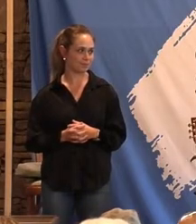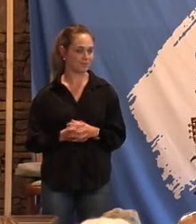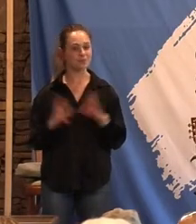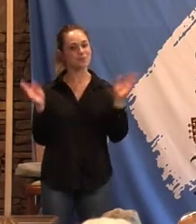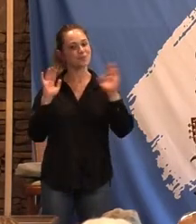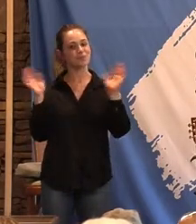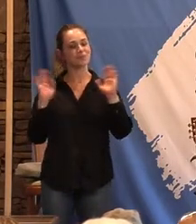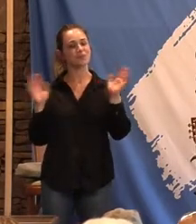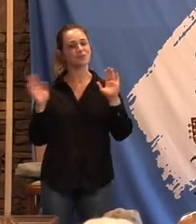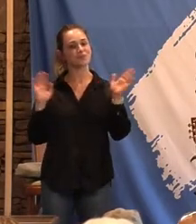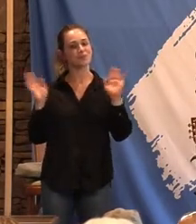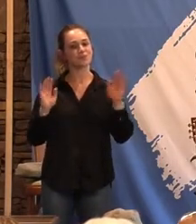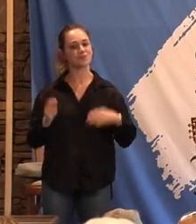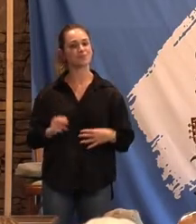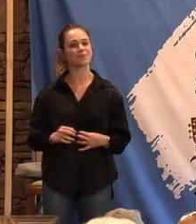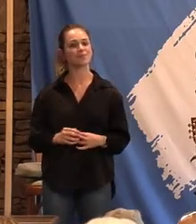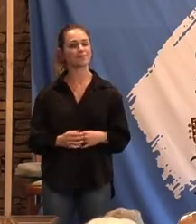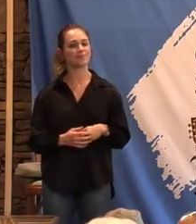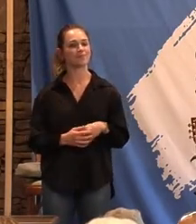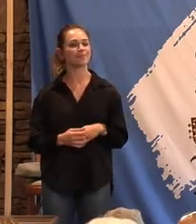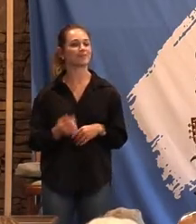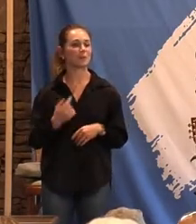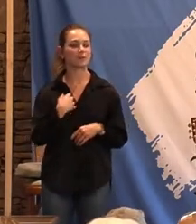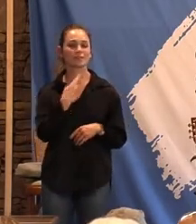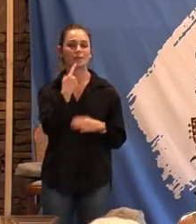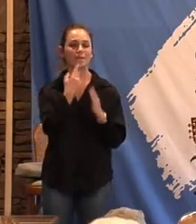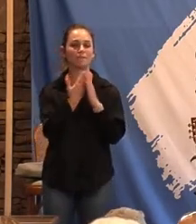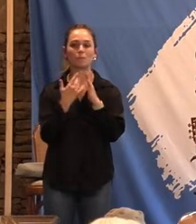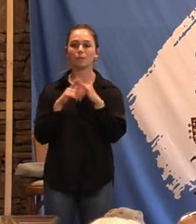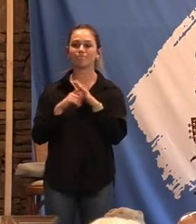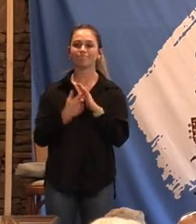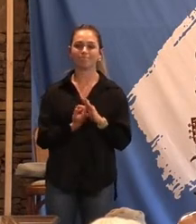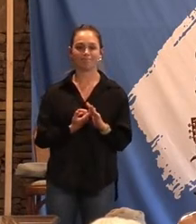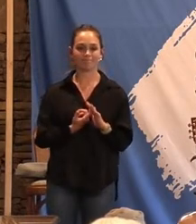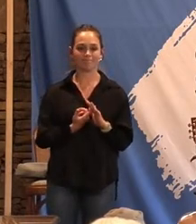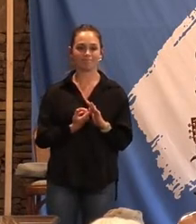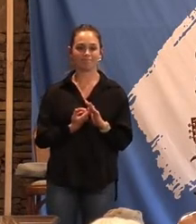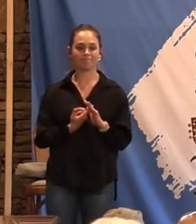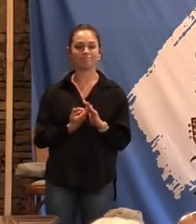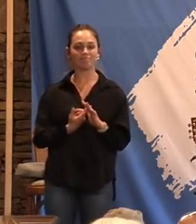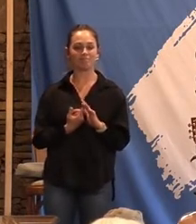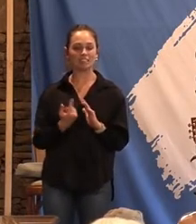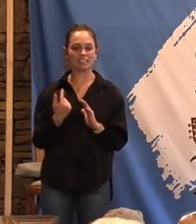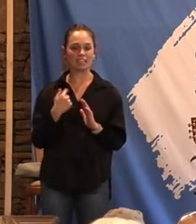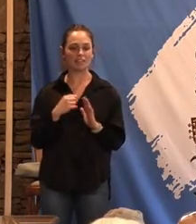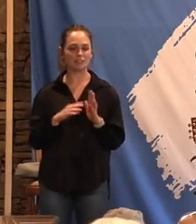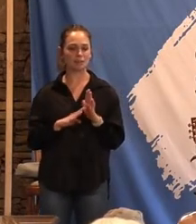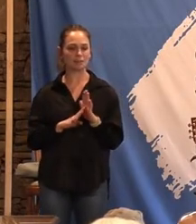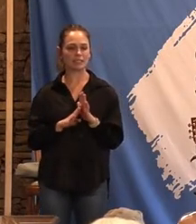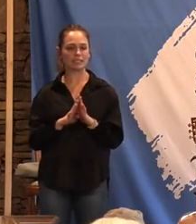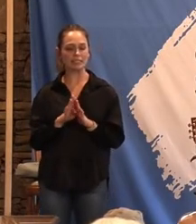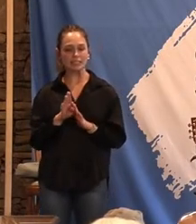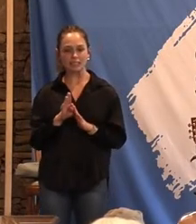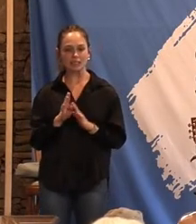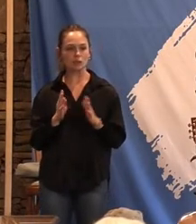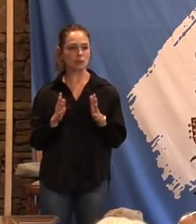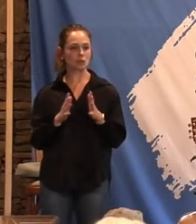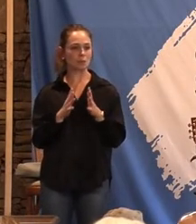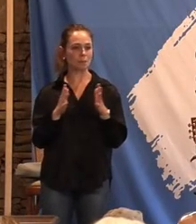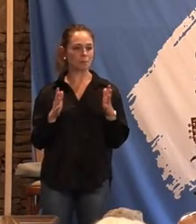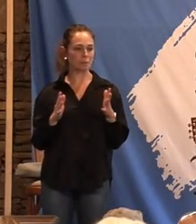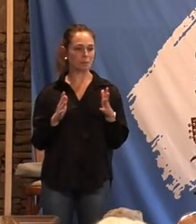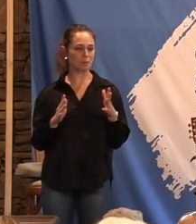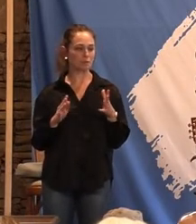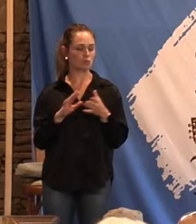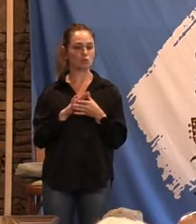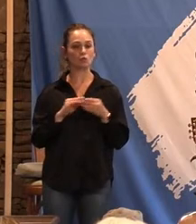Hello, everyone. I want to say before I get started, I have developed so many mounting